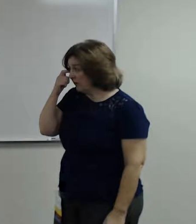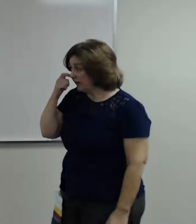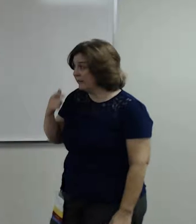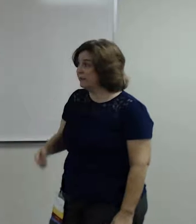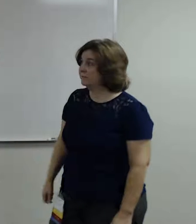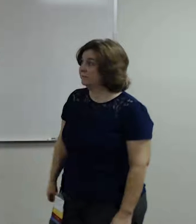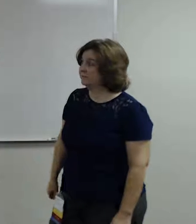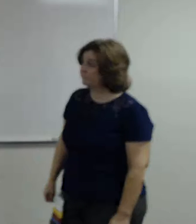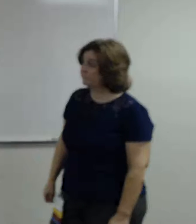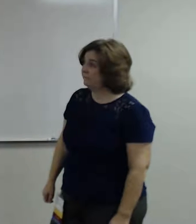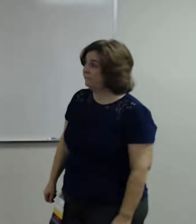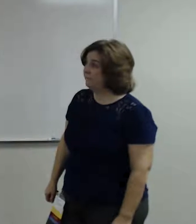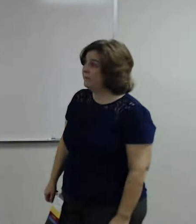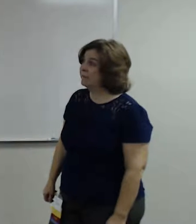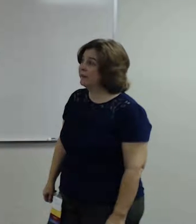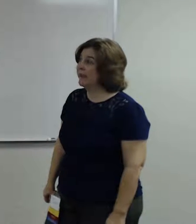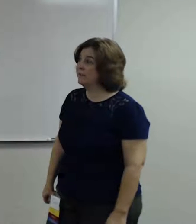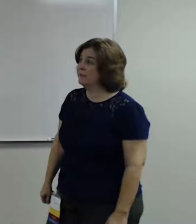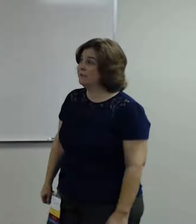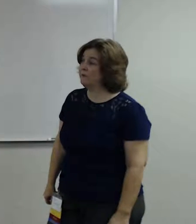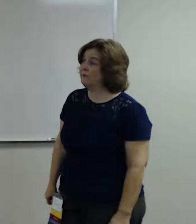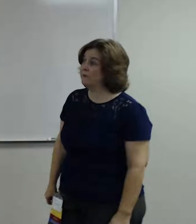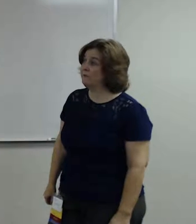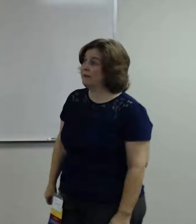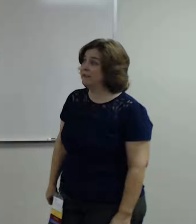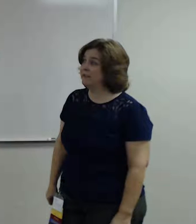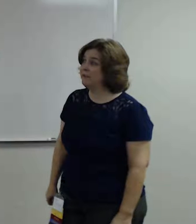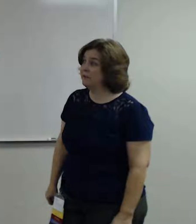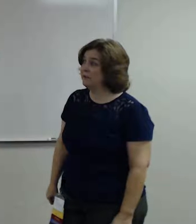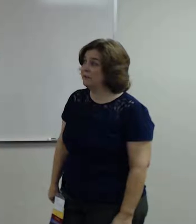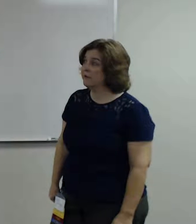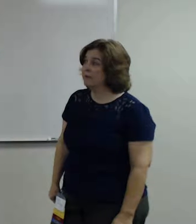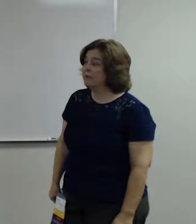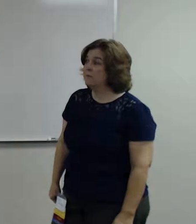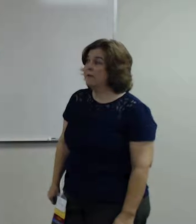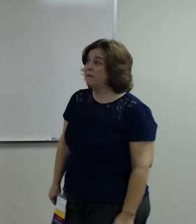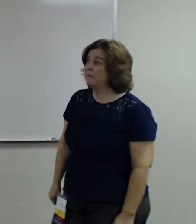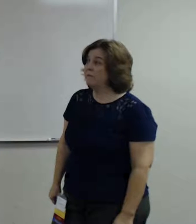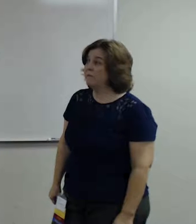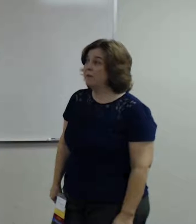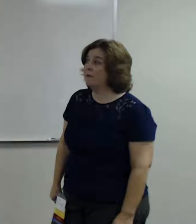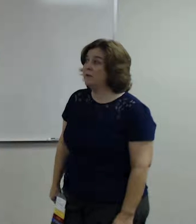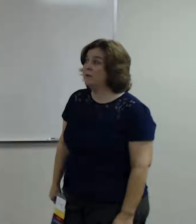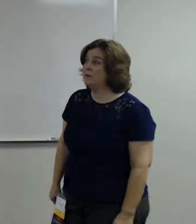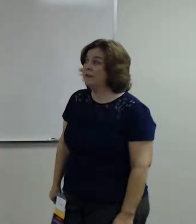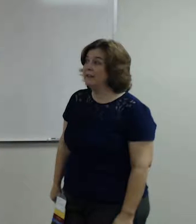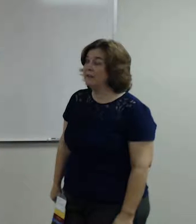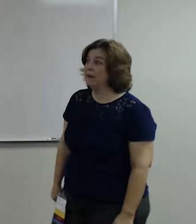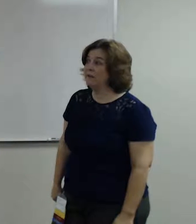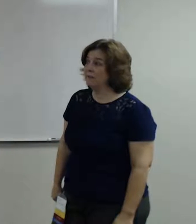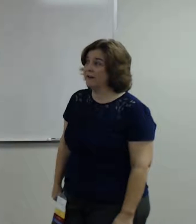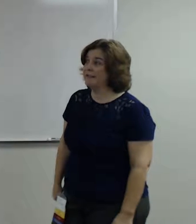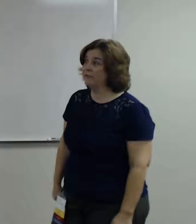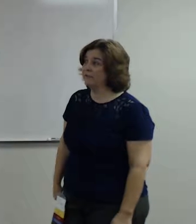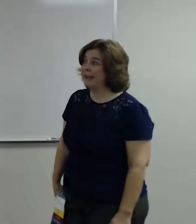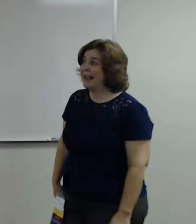should be able to handle situations well within church. But when you go out in the community, then are you wearing a different hat?